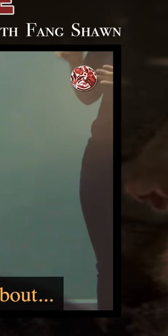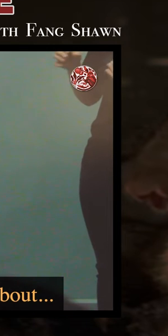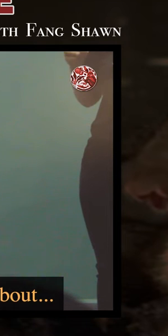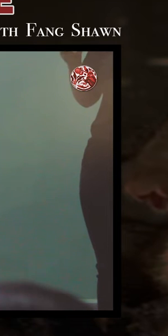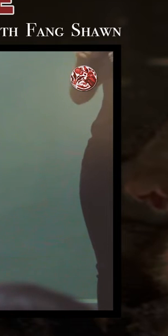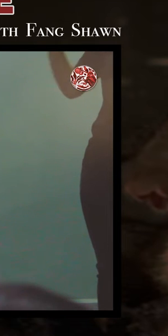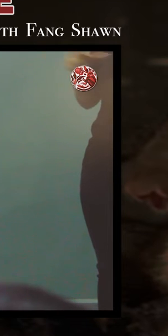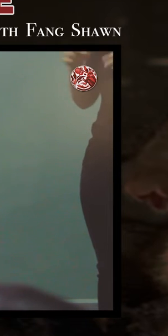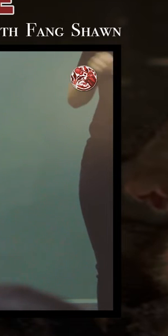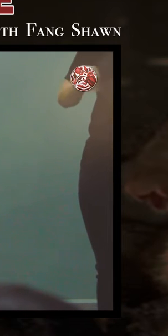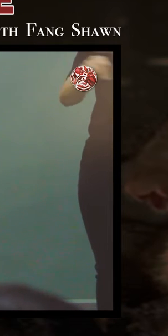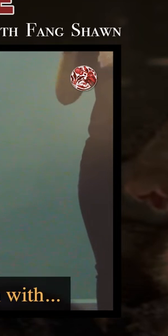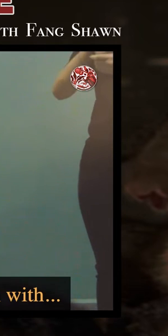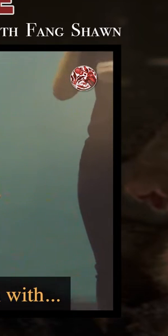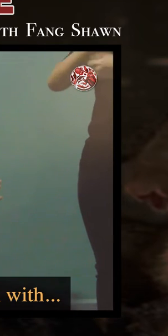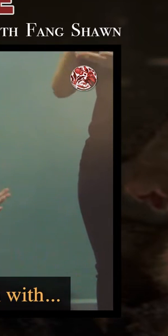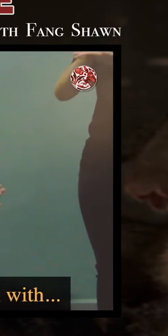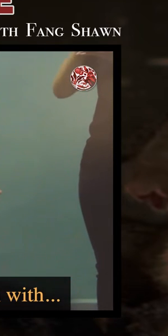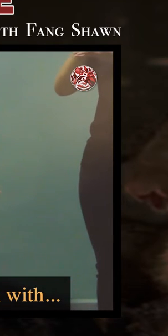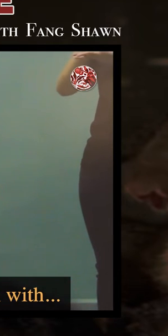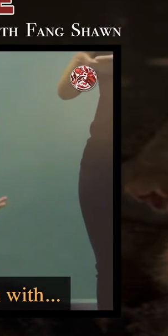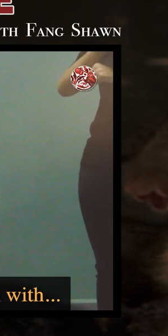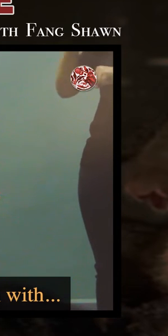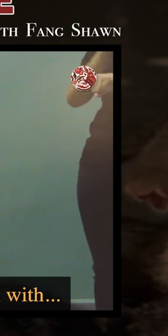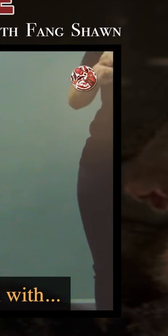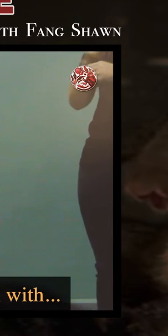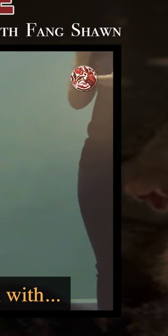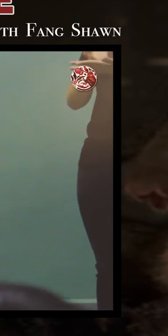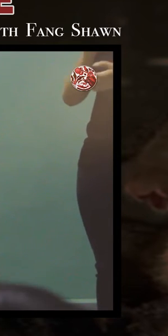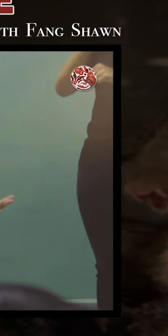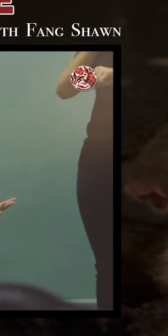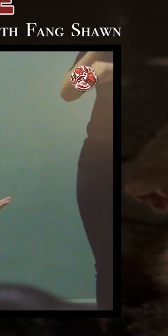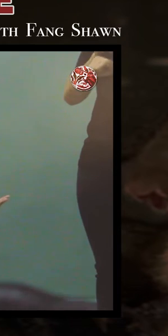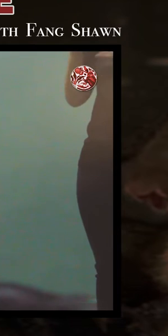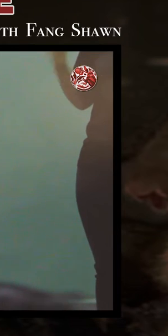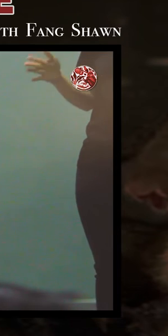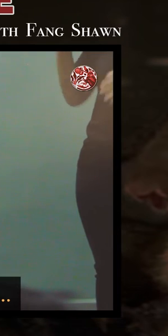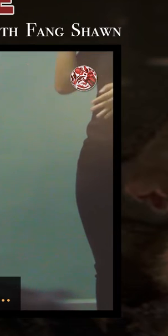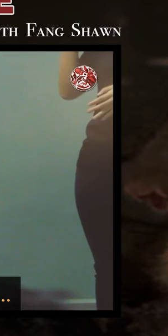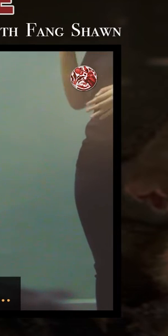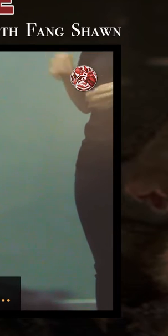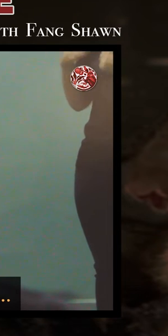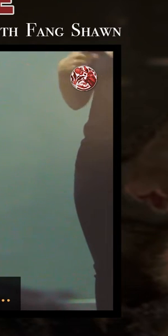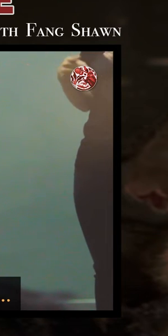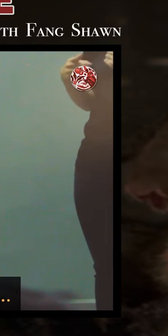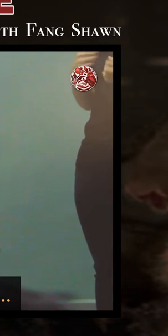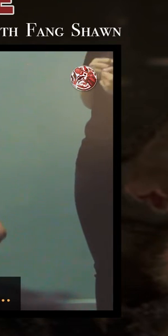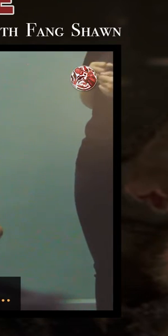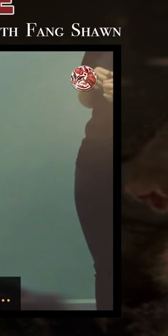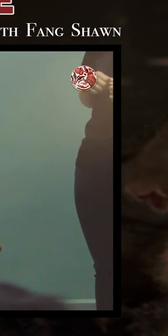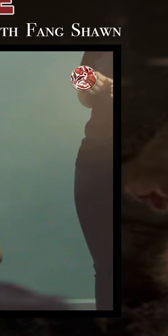about, right? And to be honest, if I didn't take those modules to begin with, I wouldn't have known that all these things existed also lah,